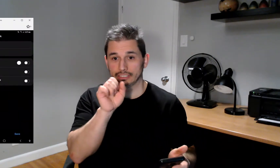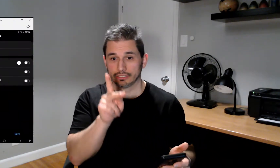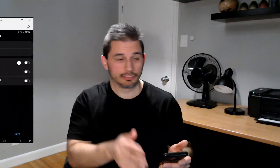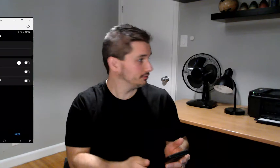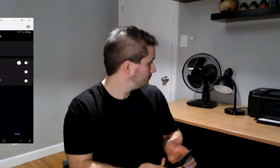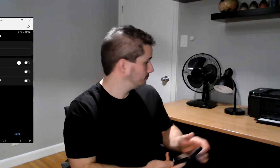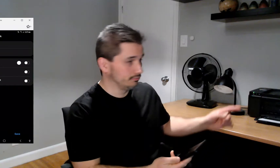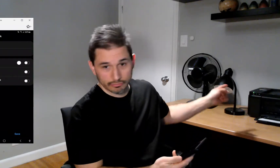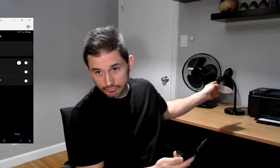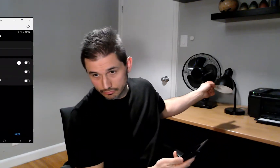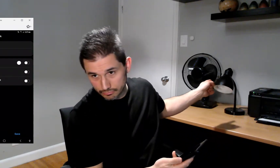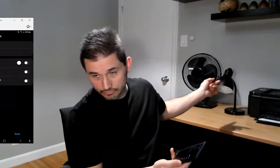Now the office desk light.